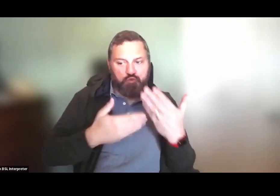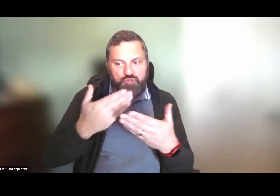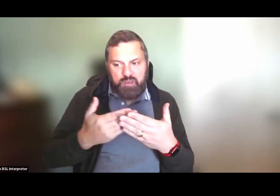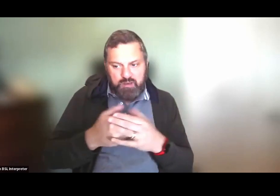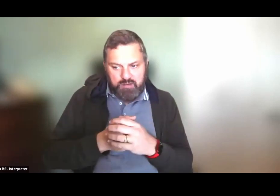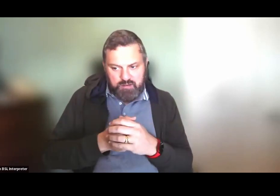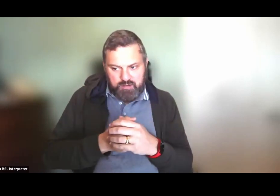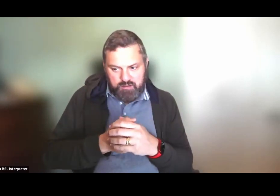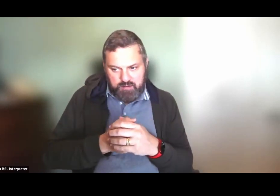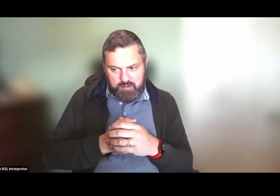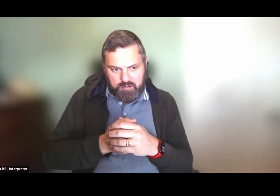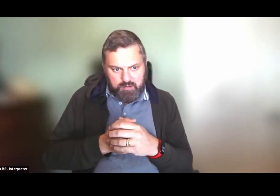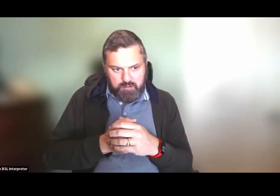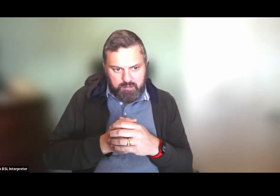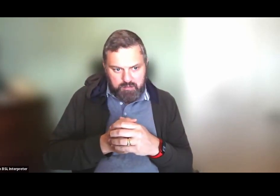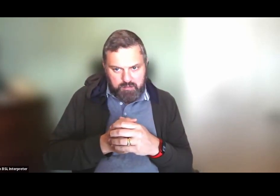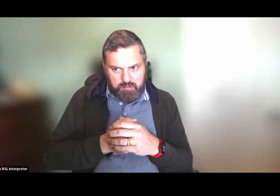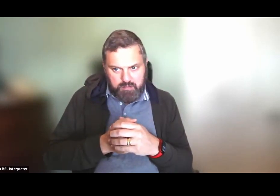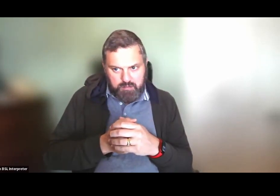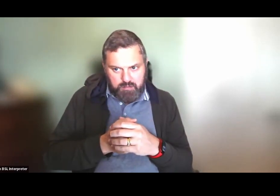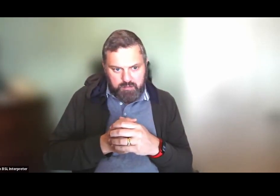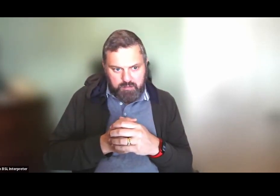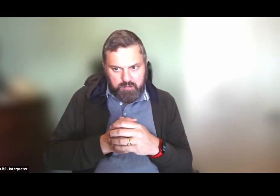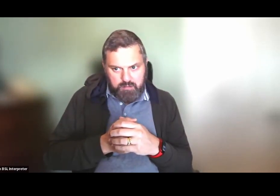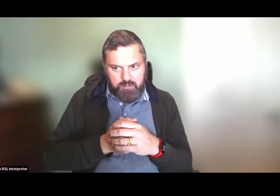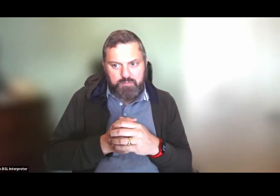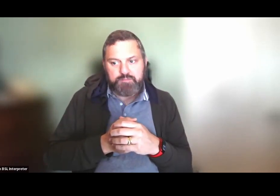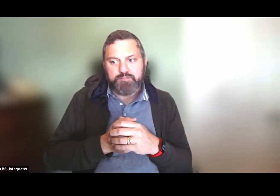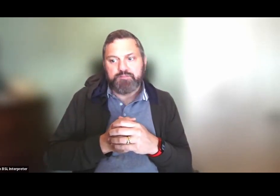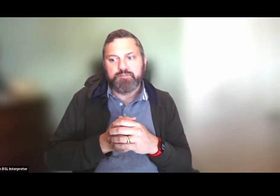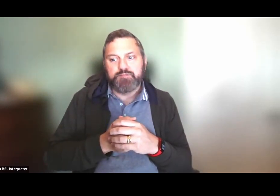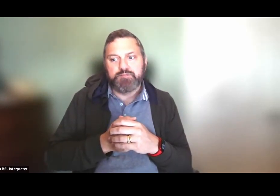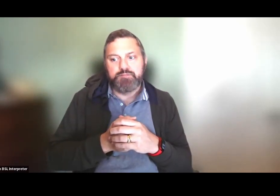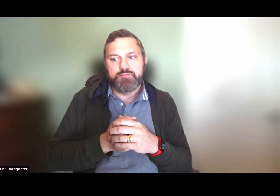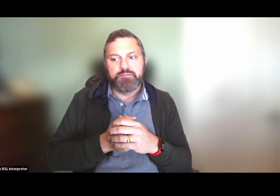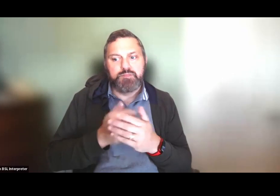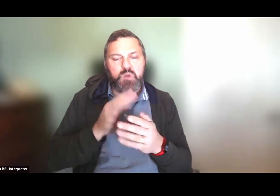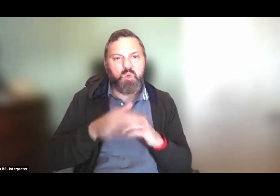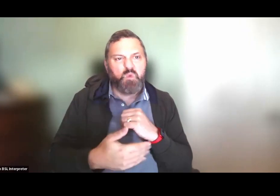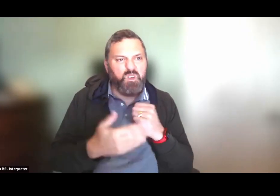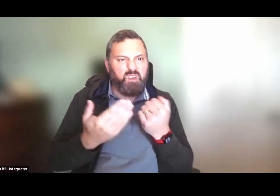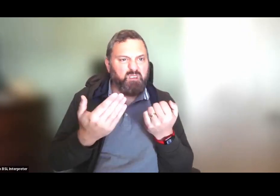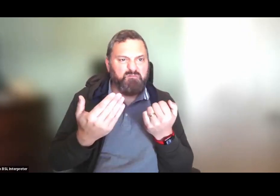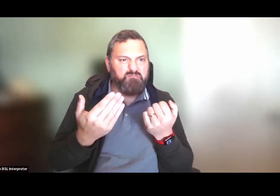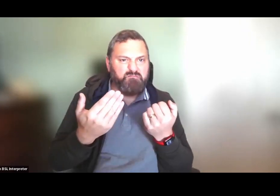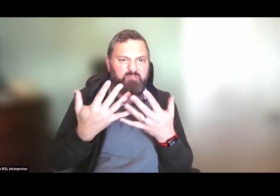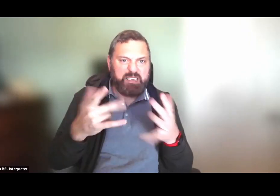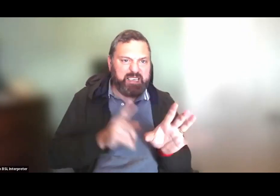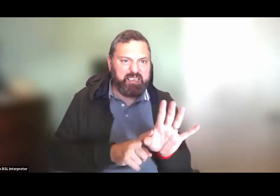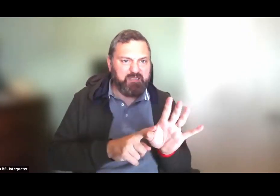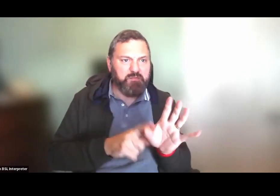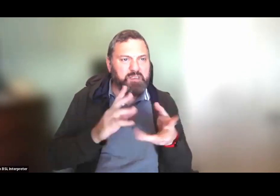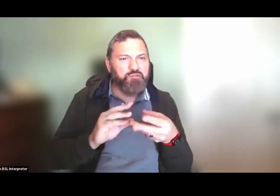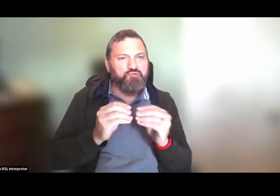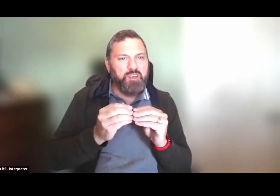Adam Smith and John Stuart Mill and up to Milton Friedman. Economists over the centuries have created images